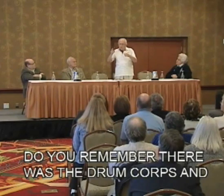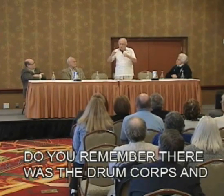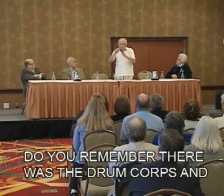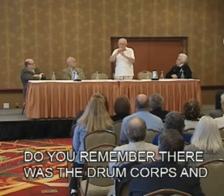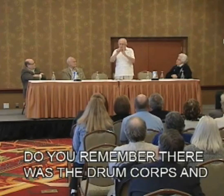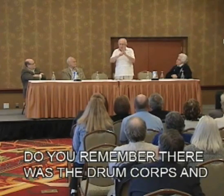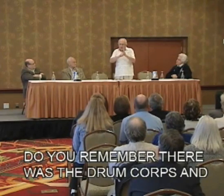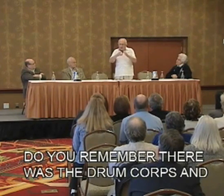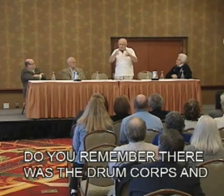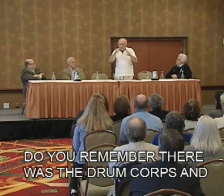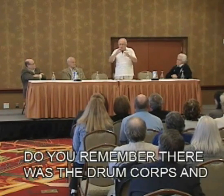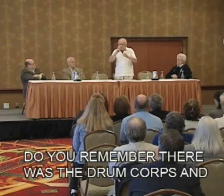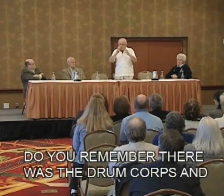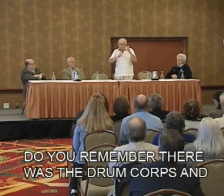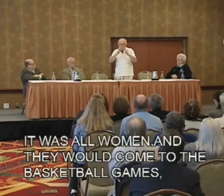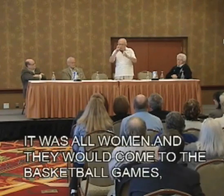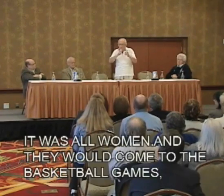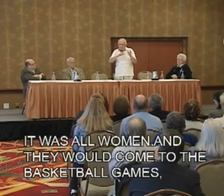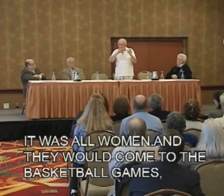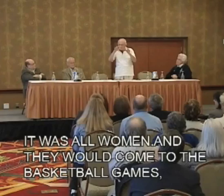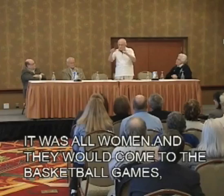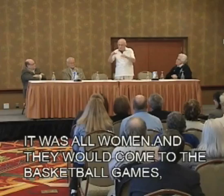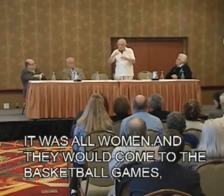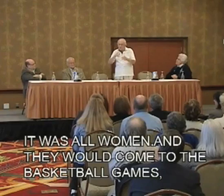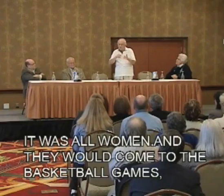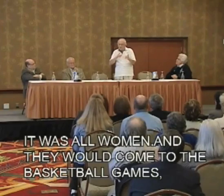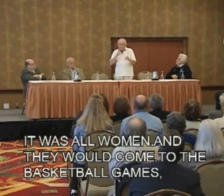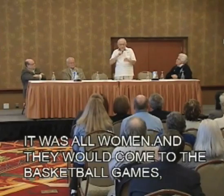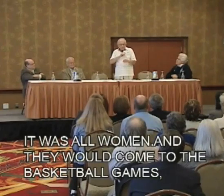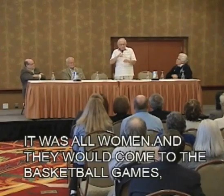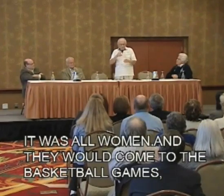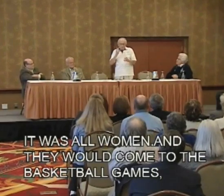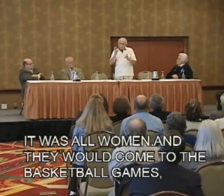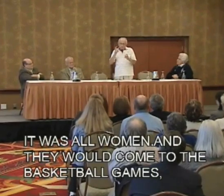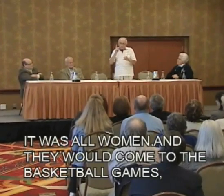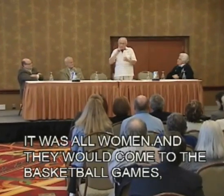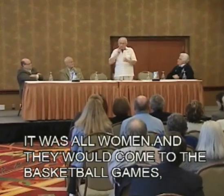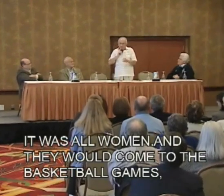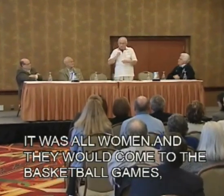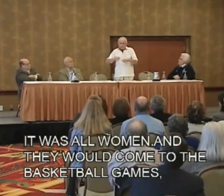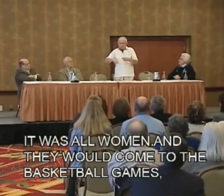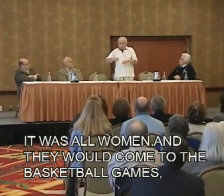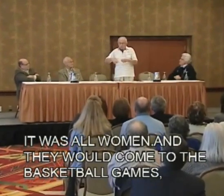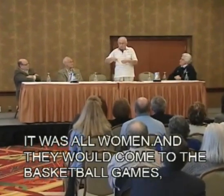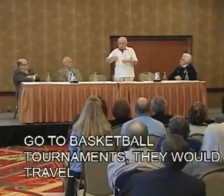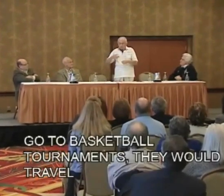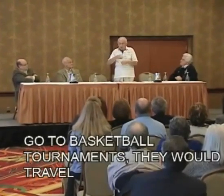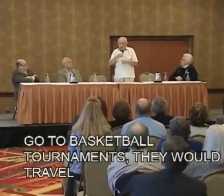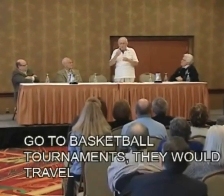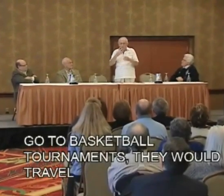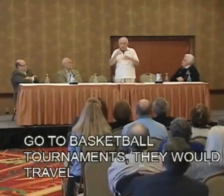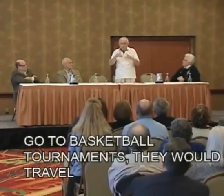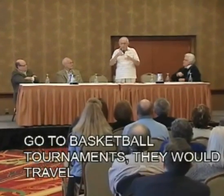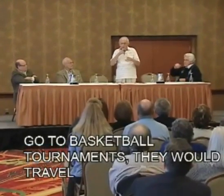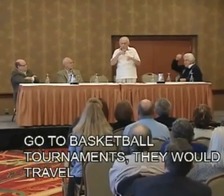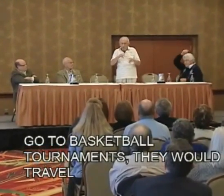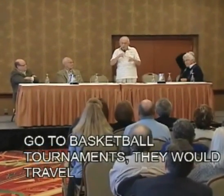and they would come to the basketball games go to basketball tournaments they would travel with the team because of the significance